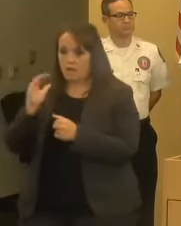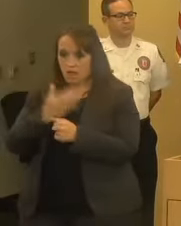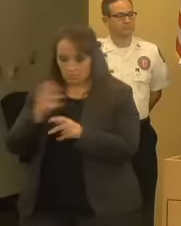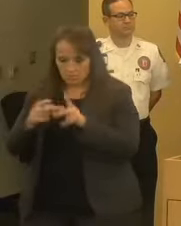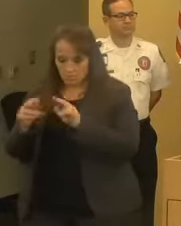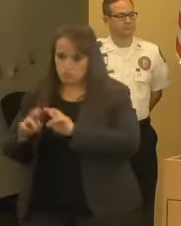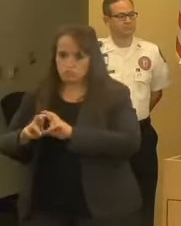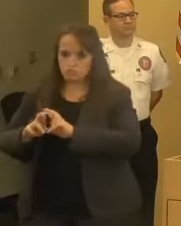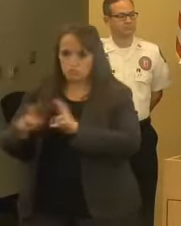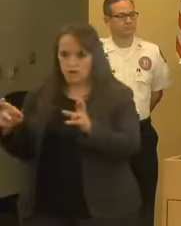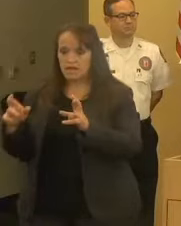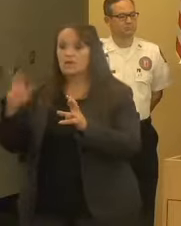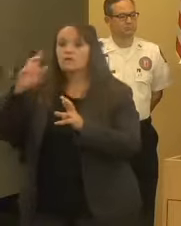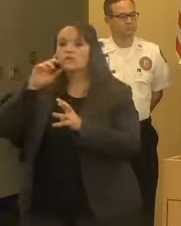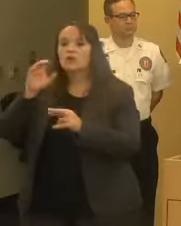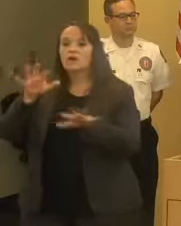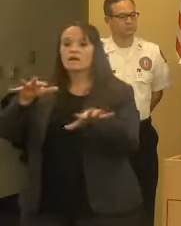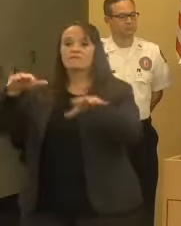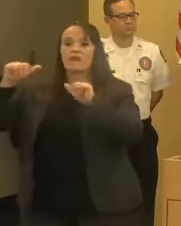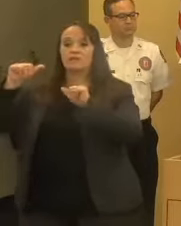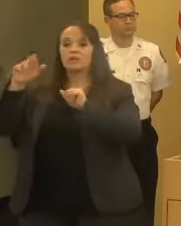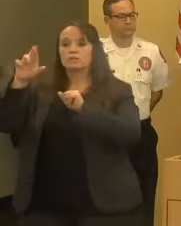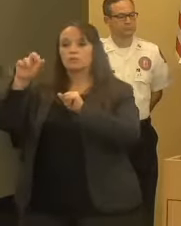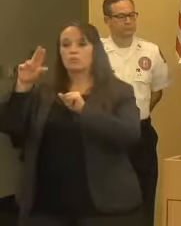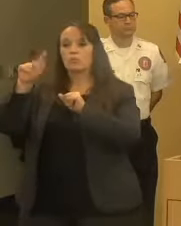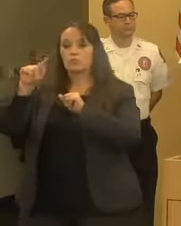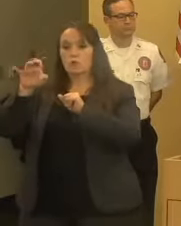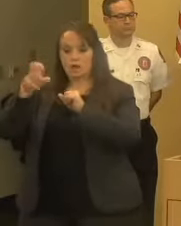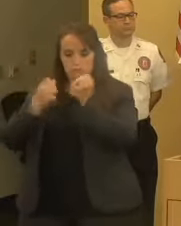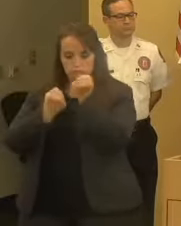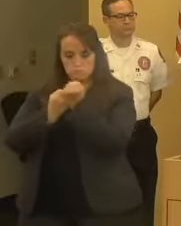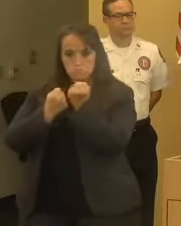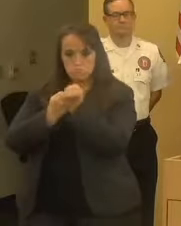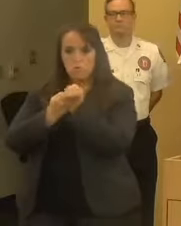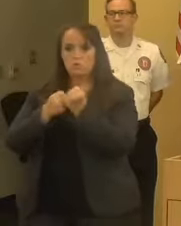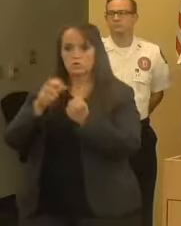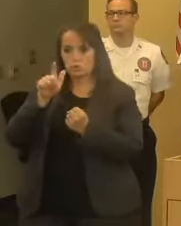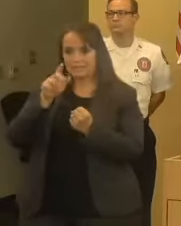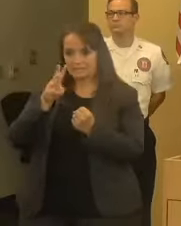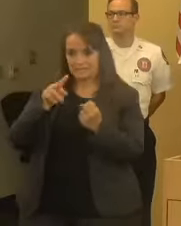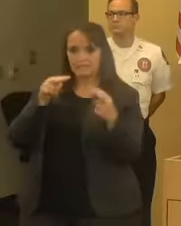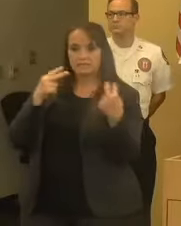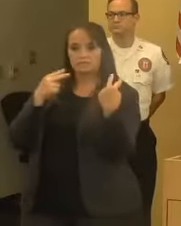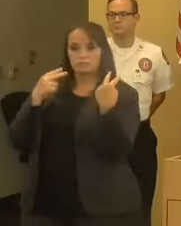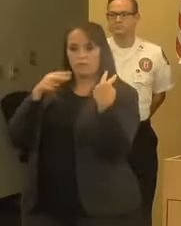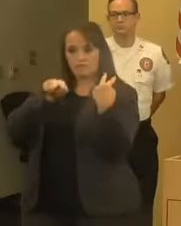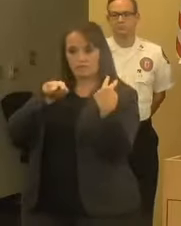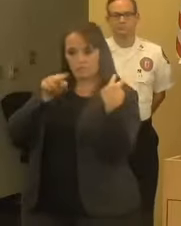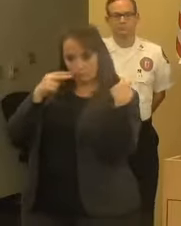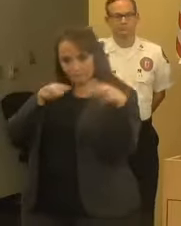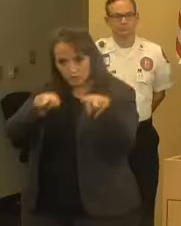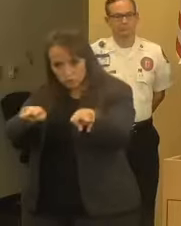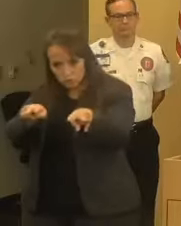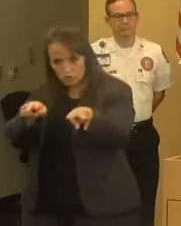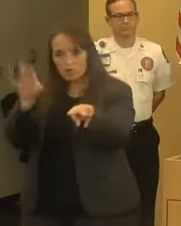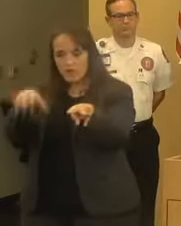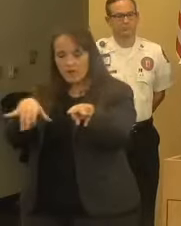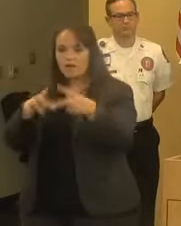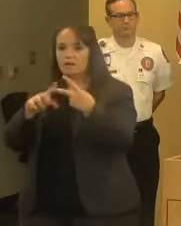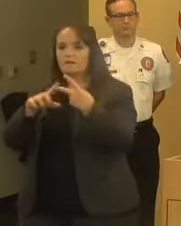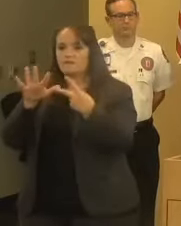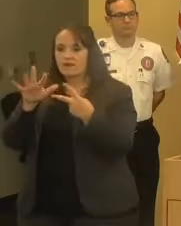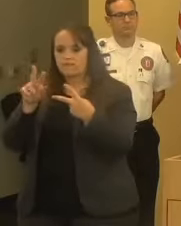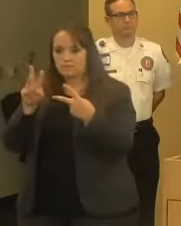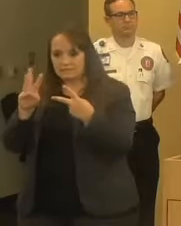are throughout Mount Pleasant in support of the I-26 reversal. So they are there to make sure traffic flows smoothly and to assist our folks